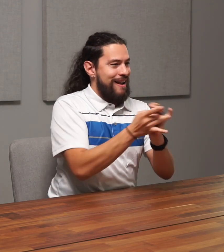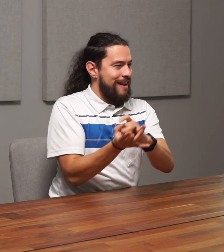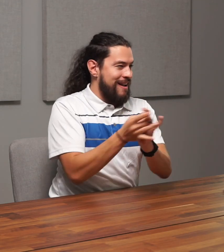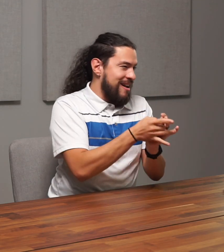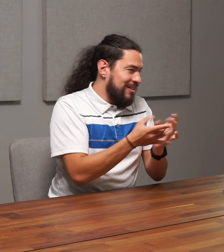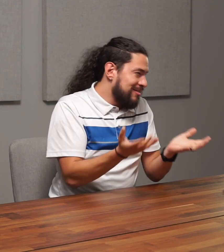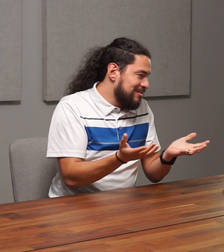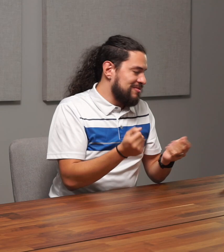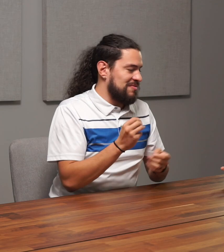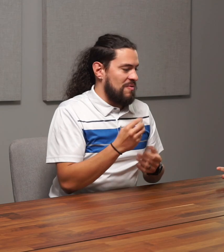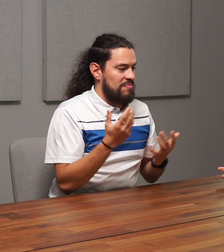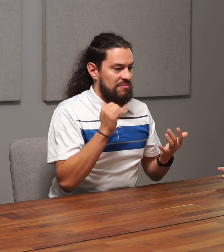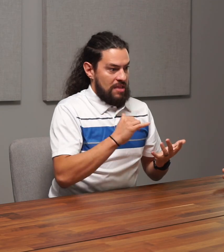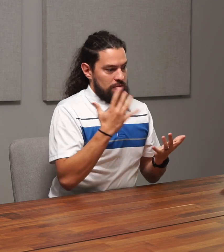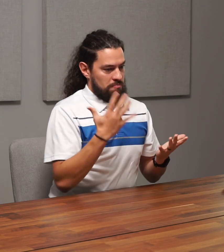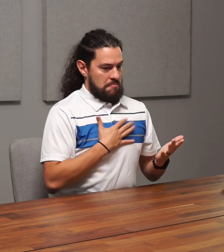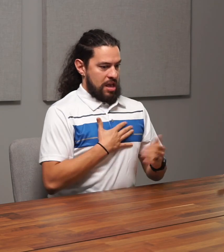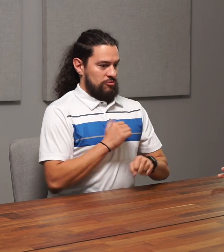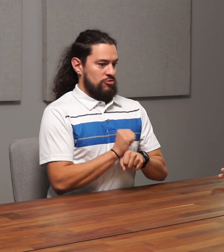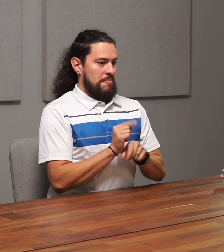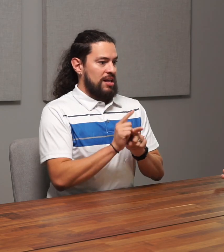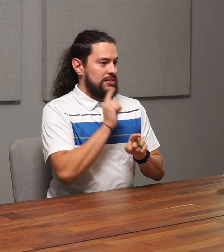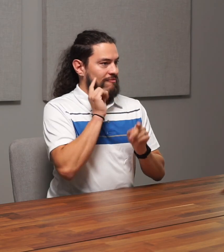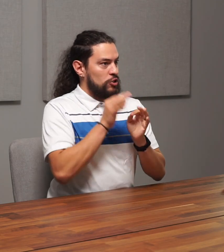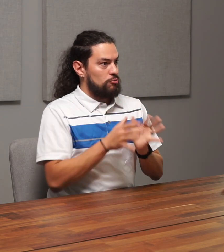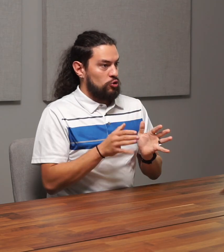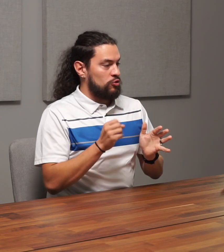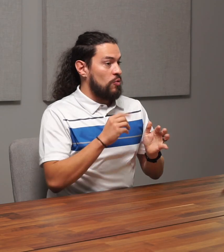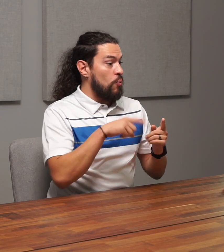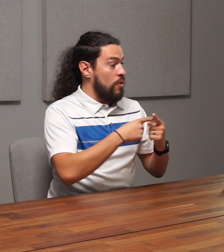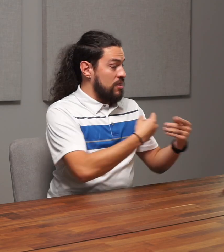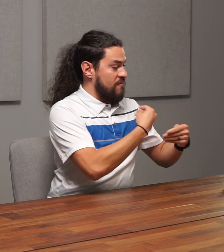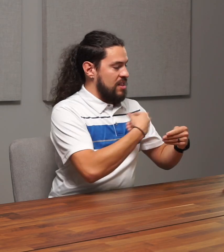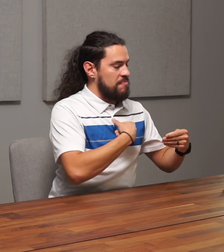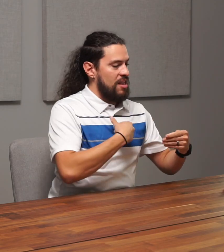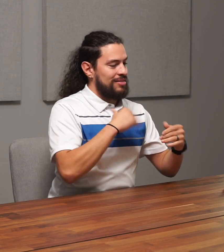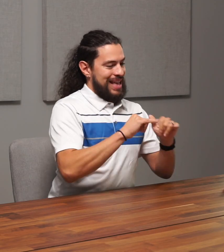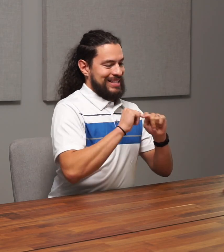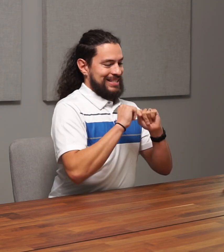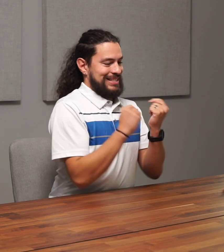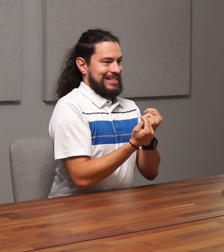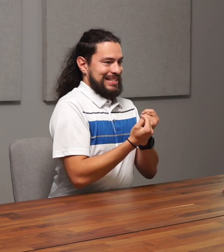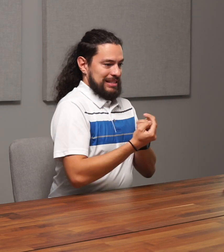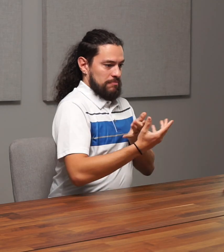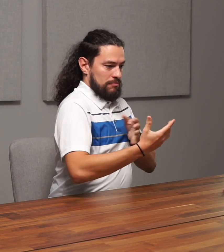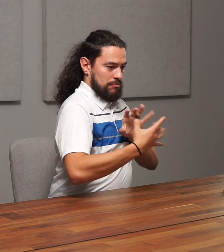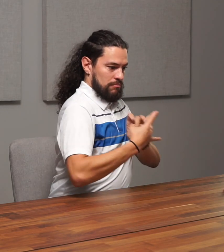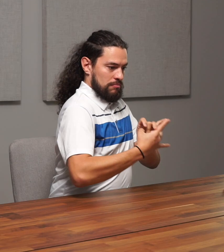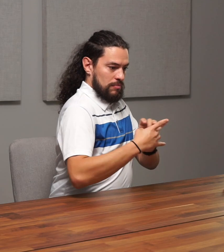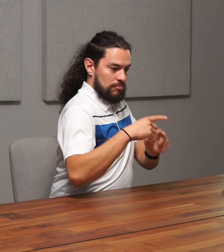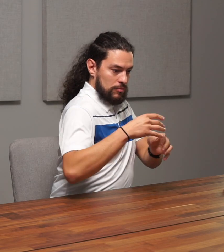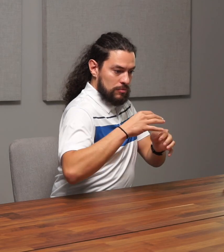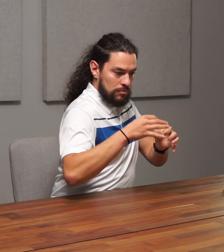barriers those quote unquote accents worked out a lot faster so again we work as a team